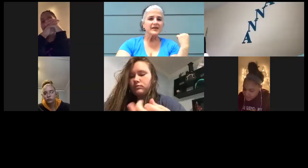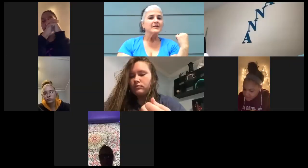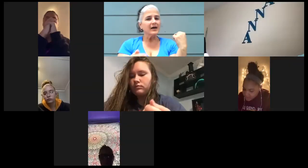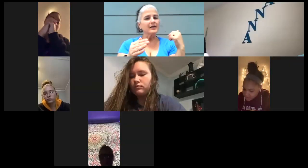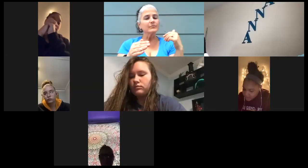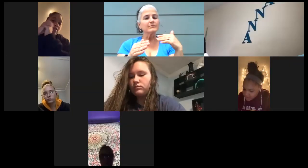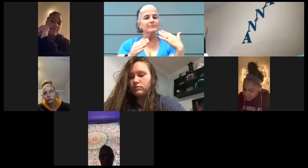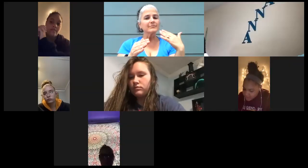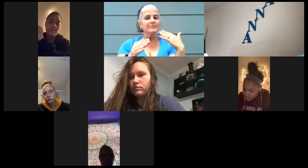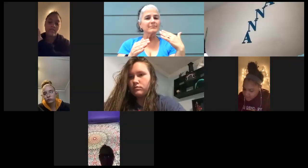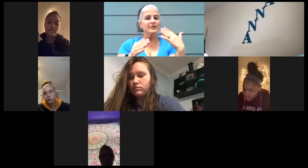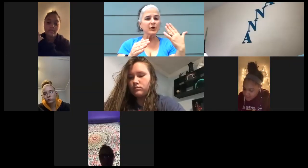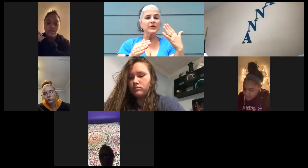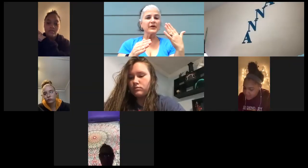Recording.